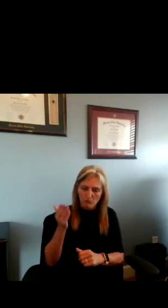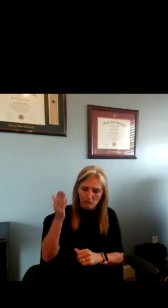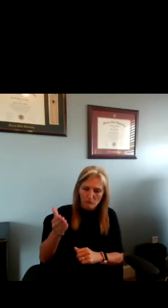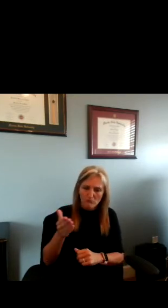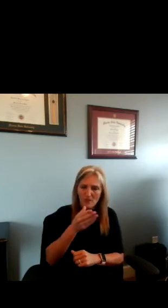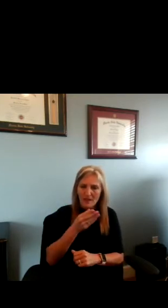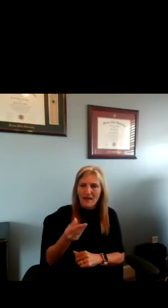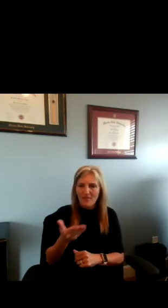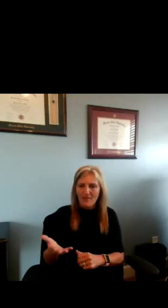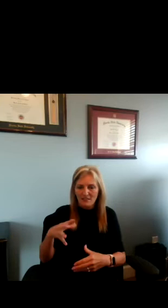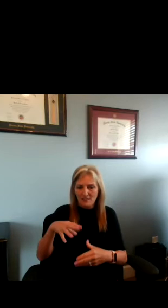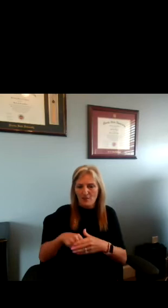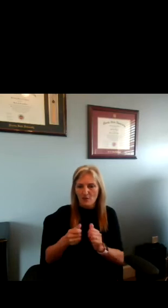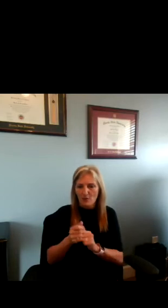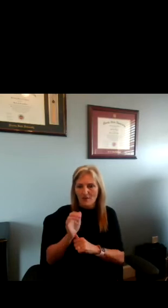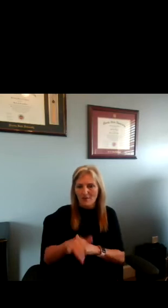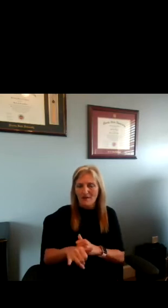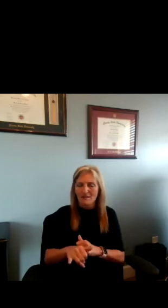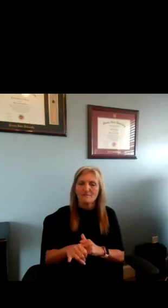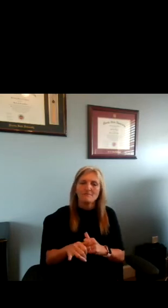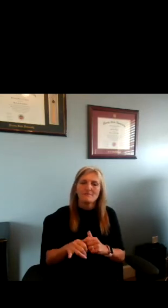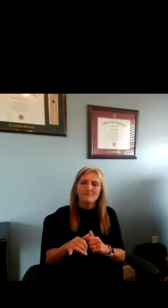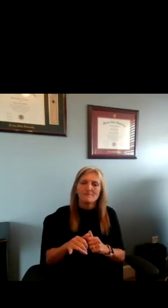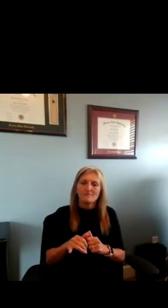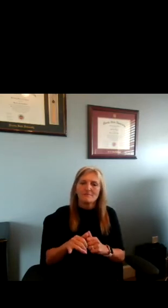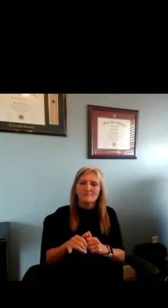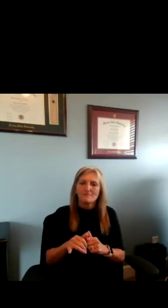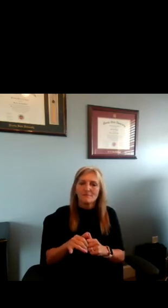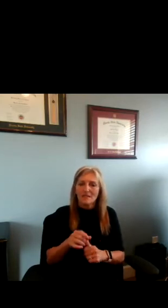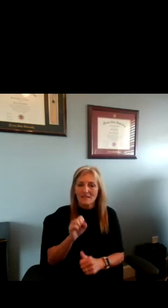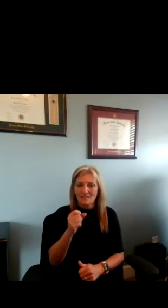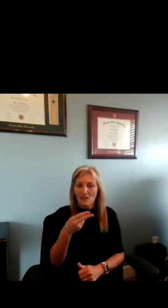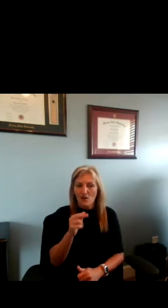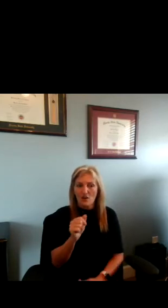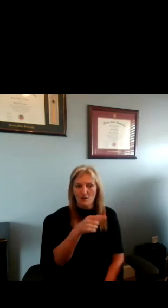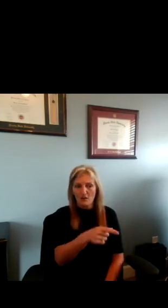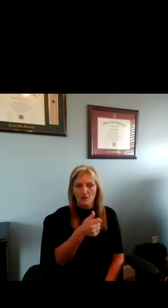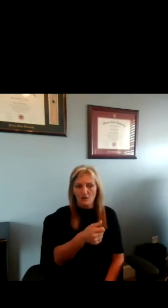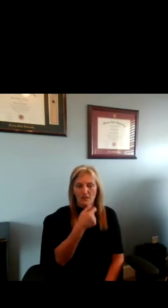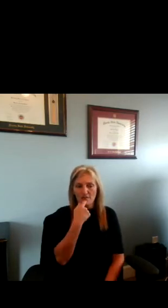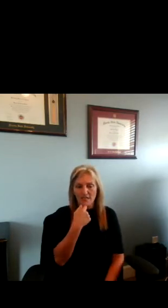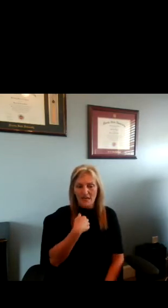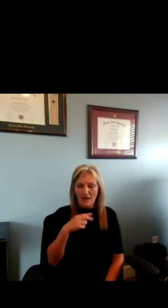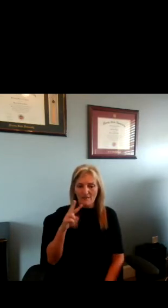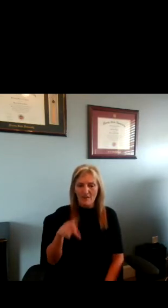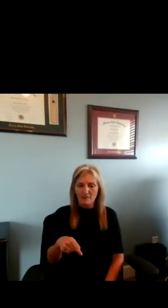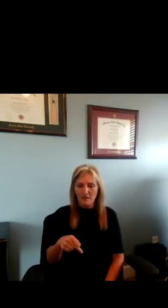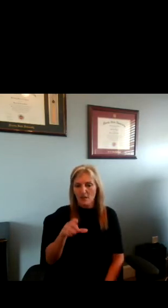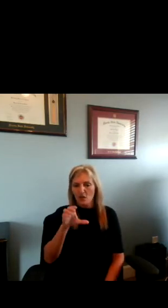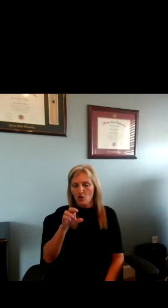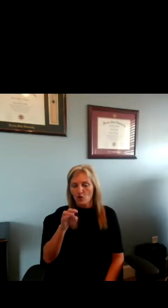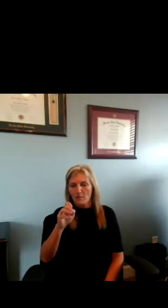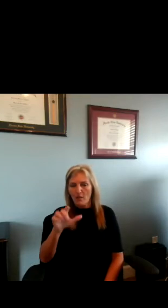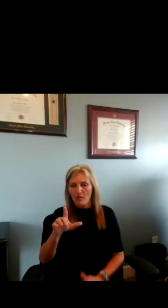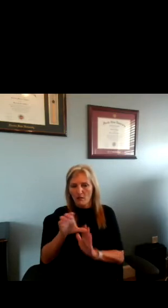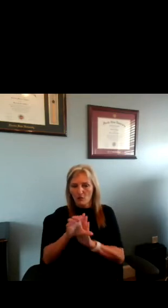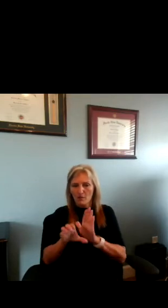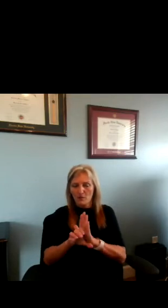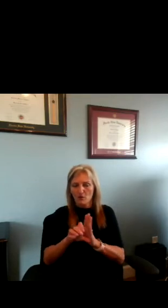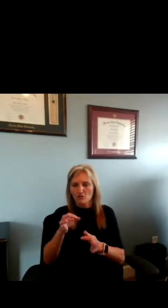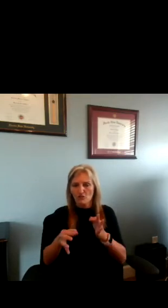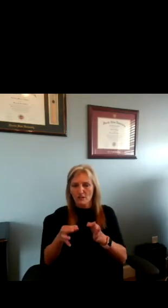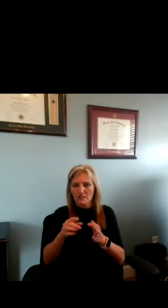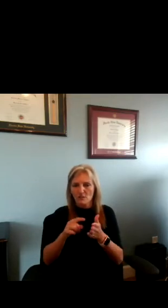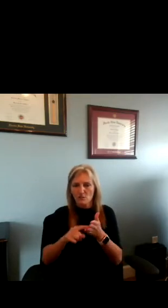of this initiative and more broadly. As Sarah mentioned, I'm the Vice President of Criminal Justice Research at Arnold Ventures. And